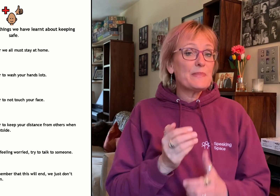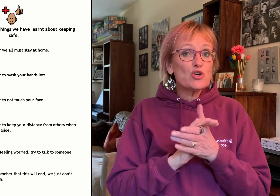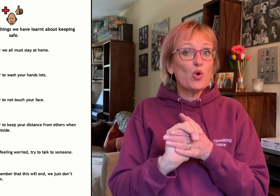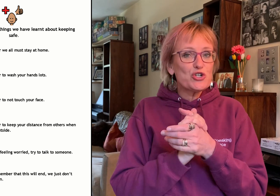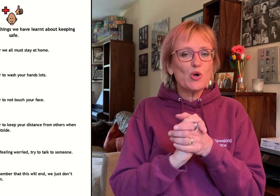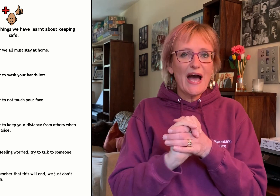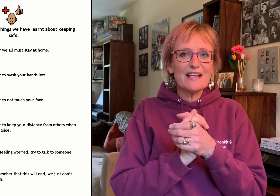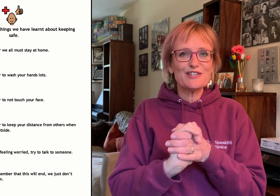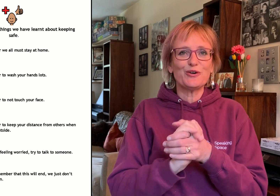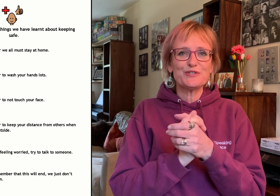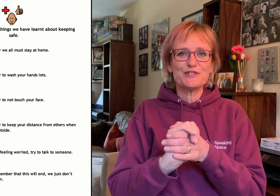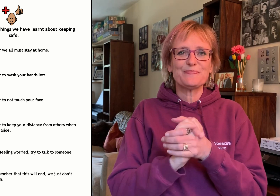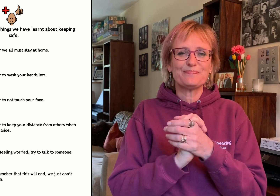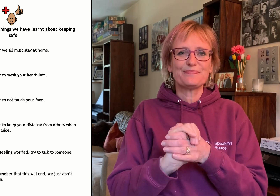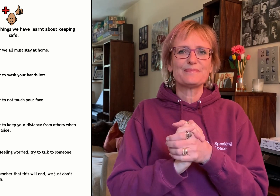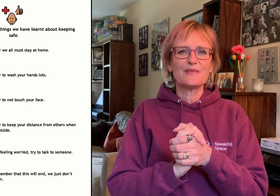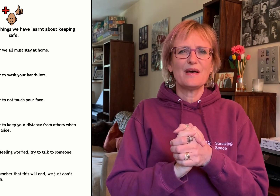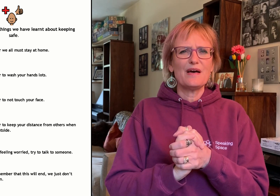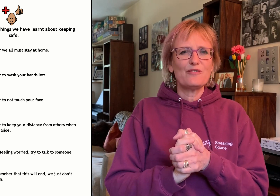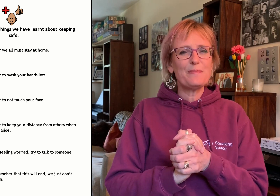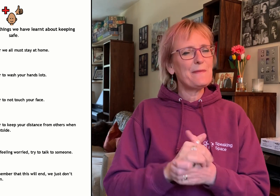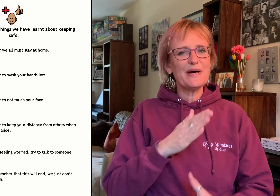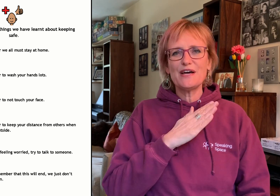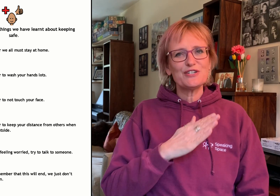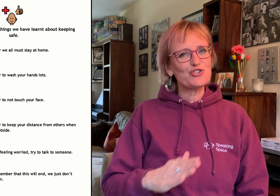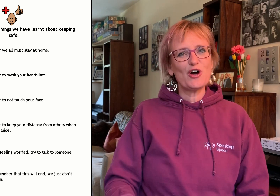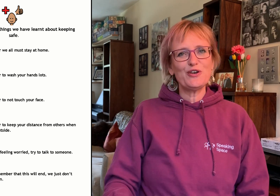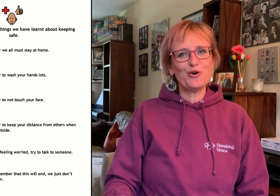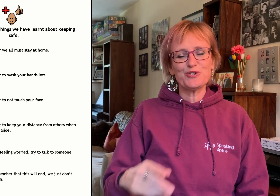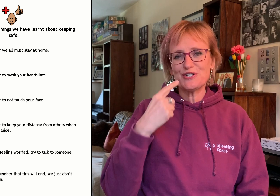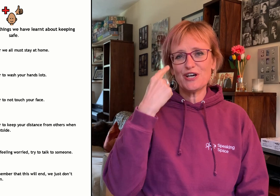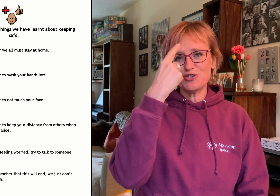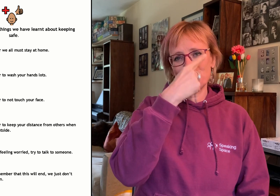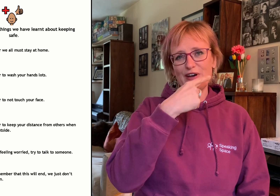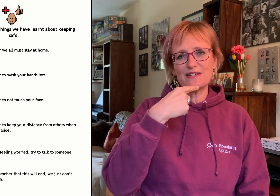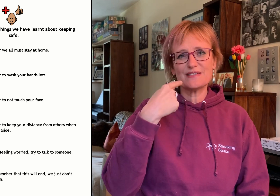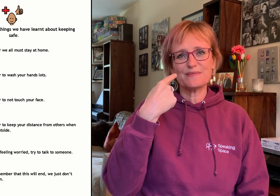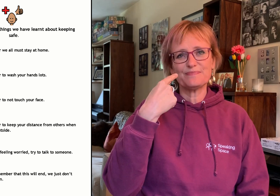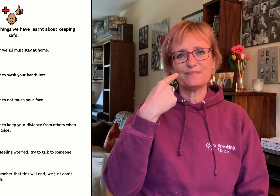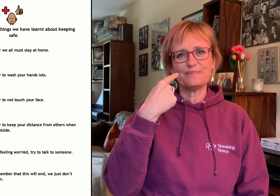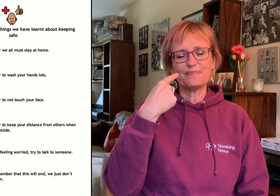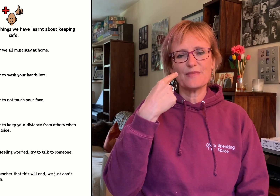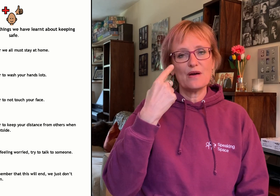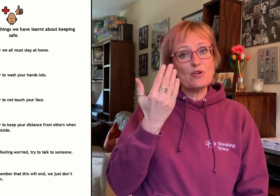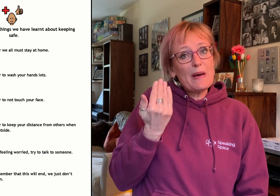Remember to wash your hands lots. Remember to try not to touch your face.